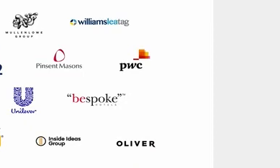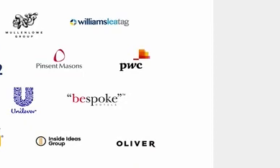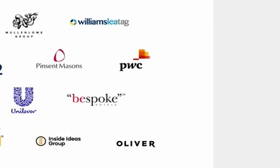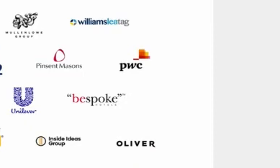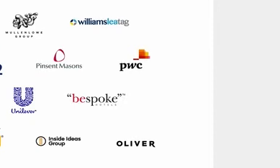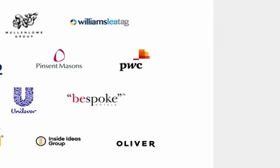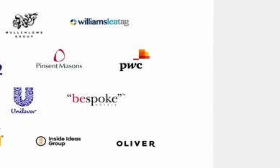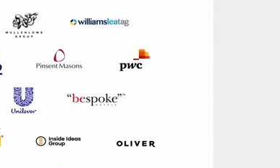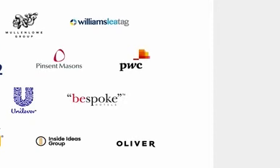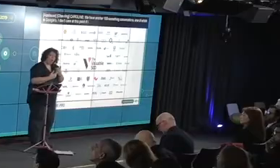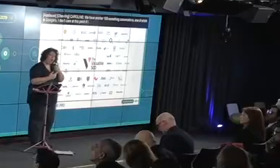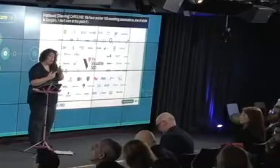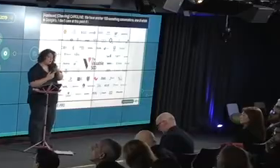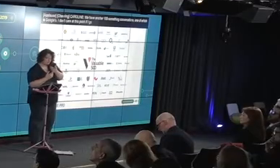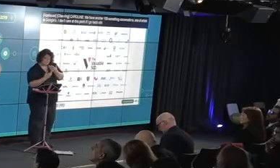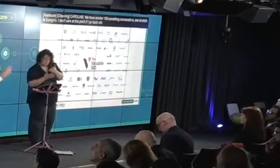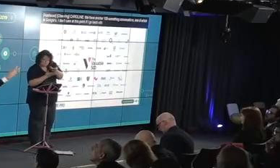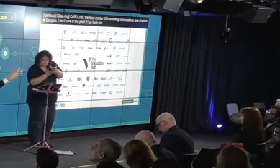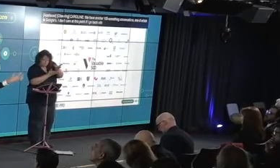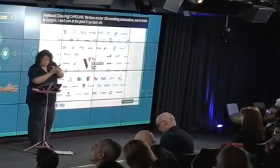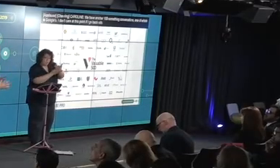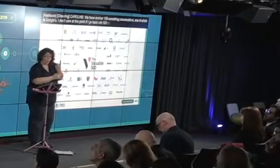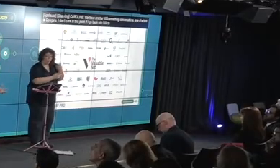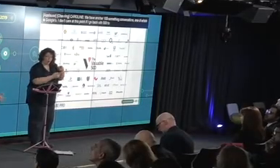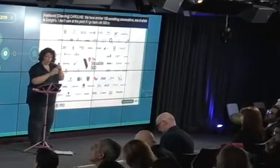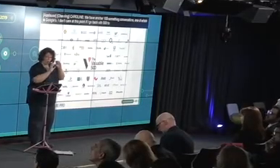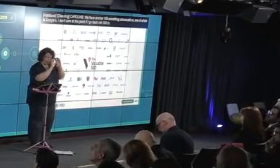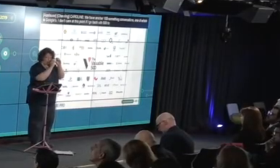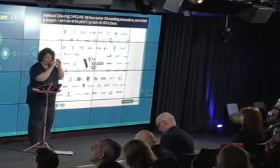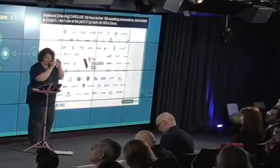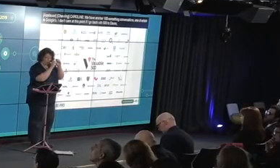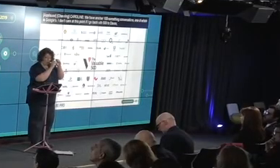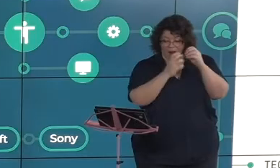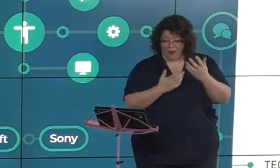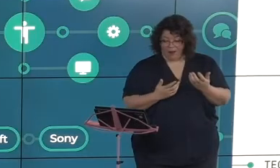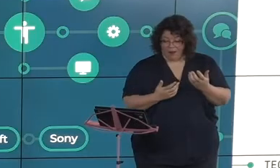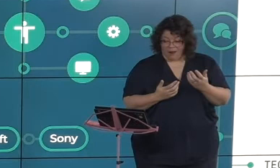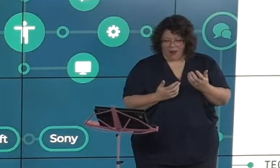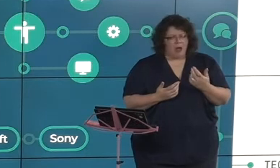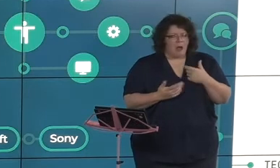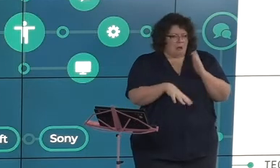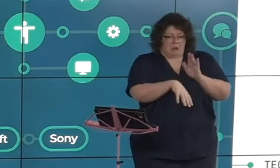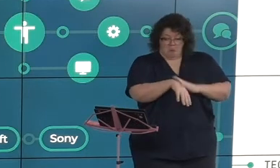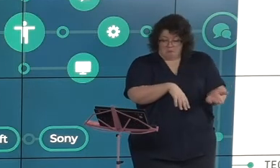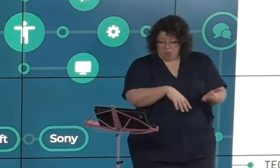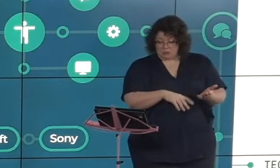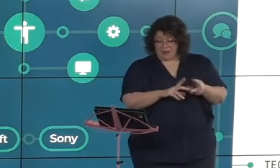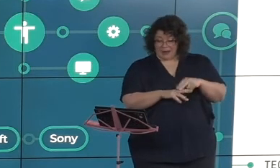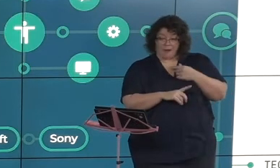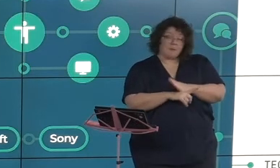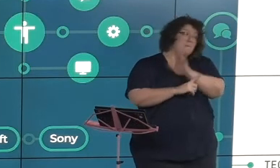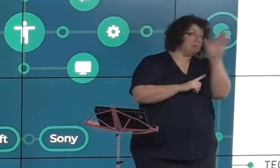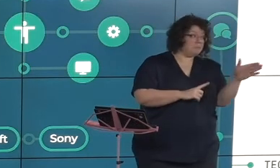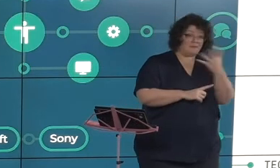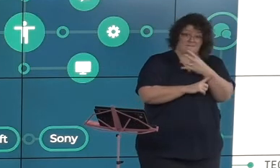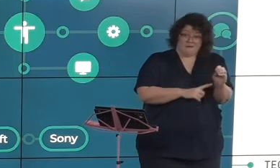to Davos, because the Fortune 500 was where we aimed for, so the Valuable 500. What I care is we reach tipping point.